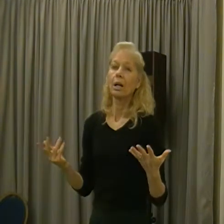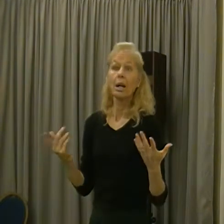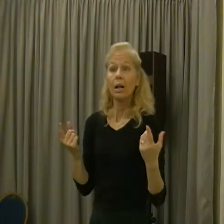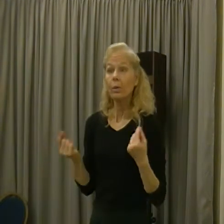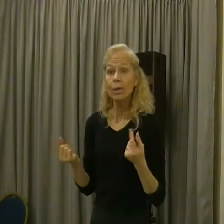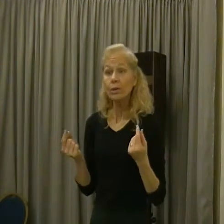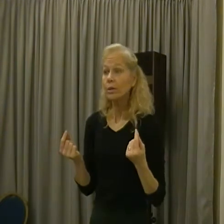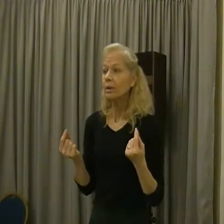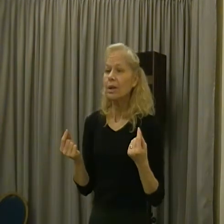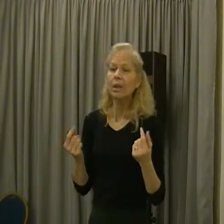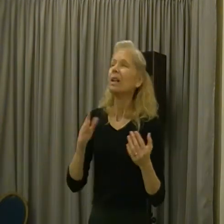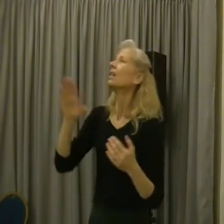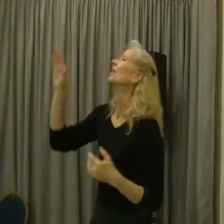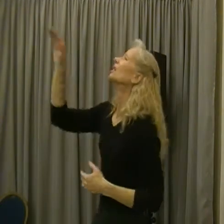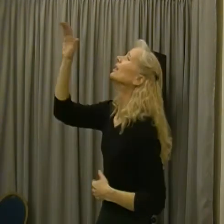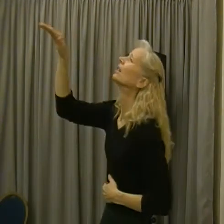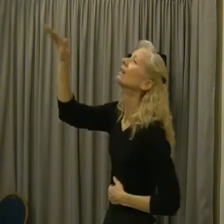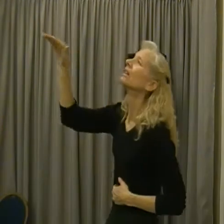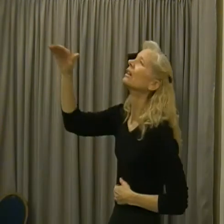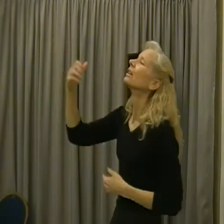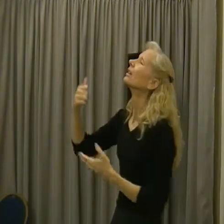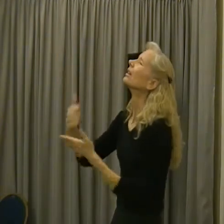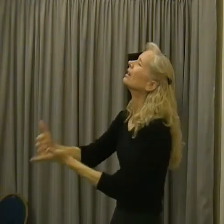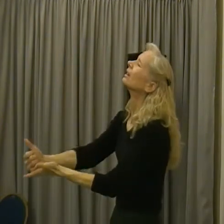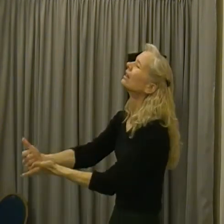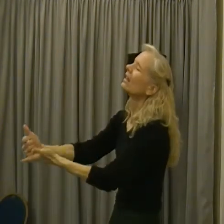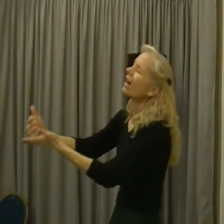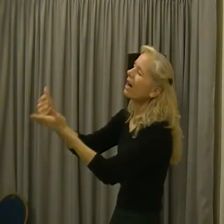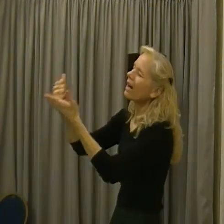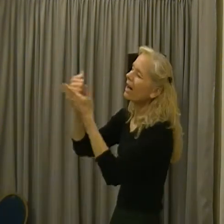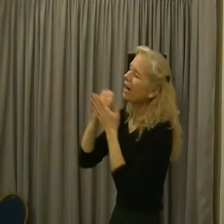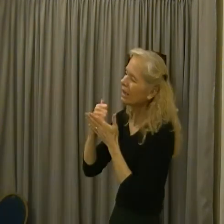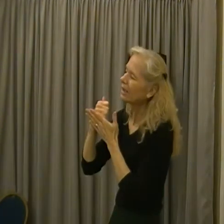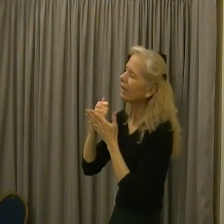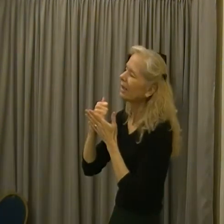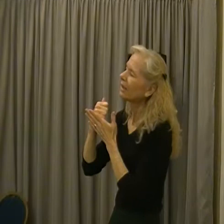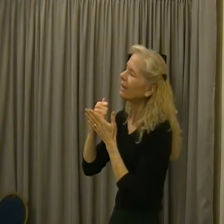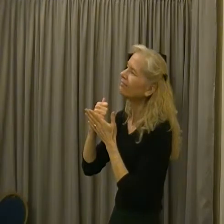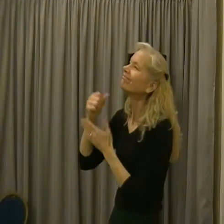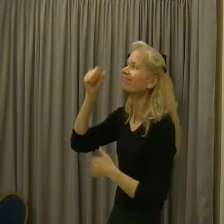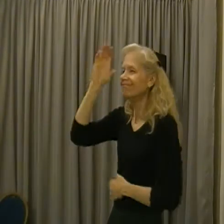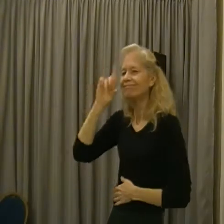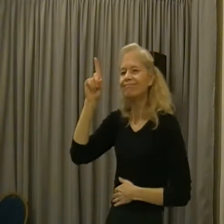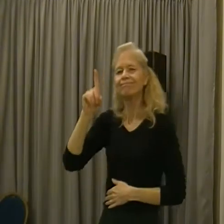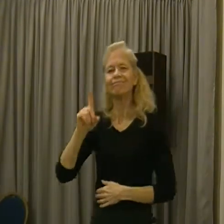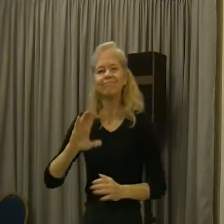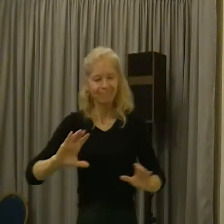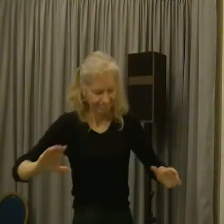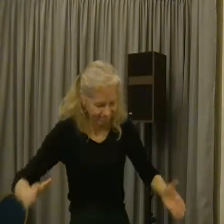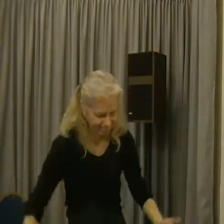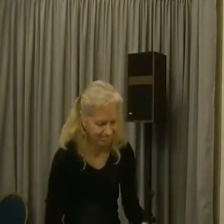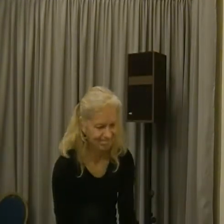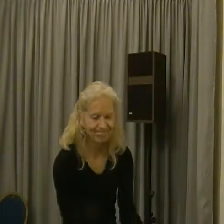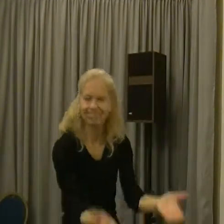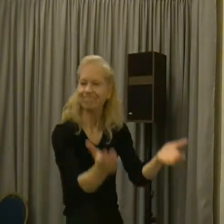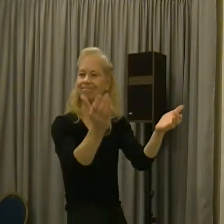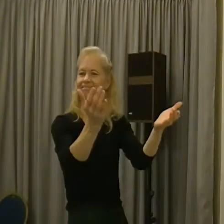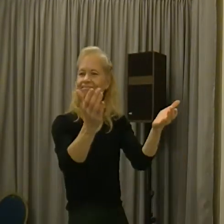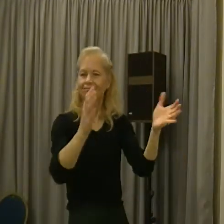Think about man's strength when submitted to God's glory. Think about those mighty men of David, that list. I won't